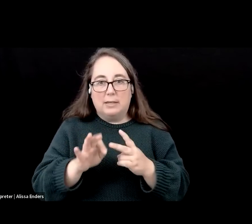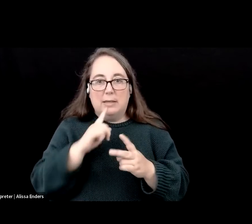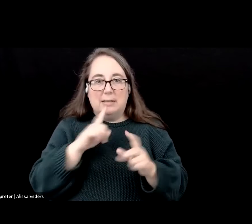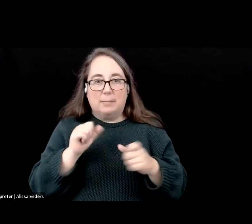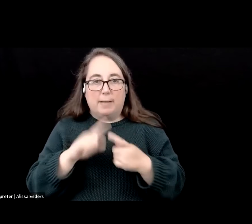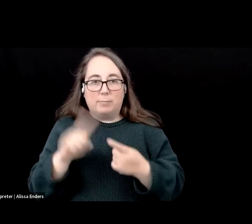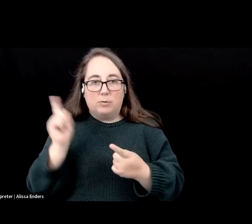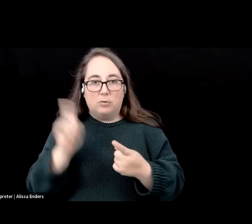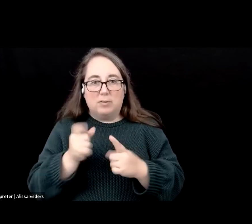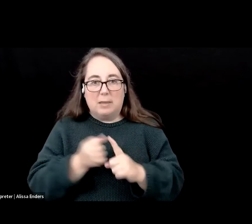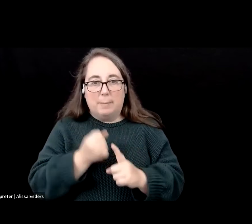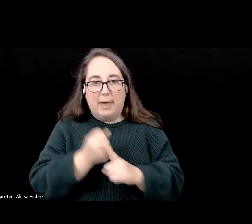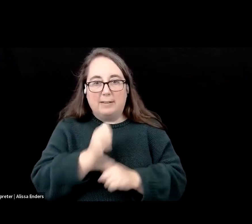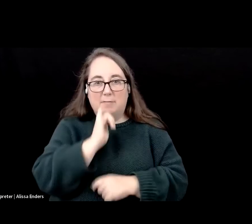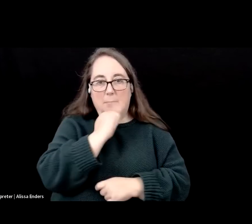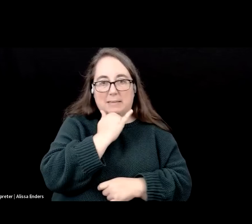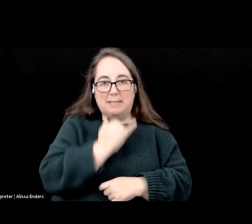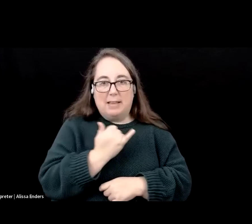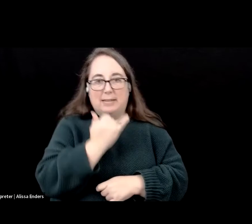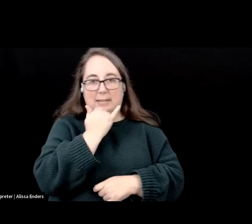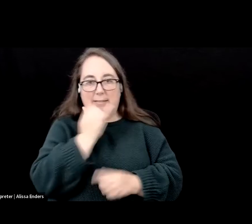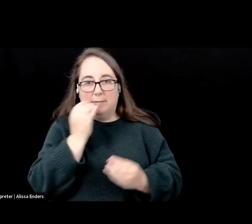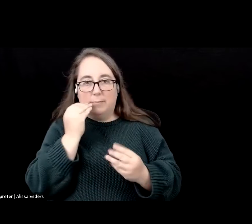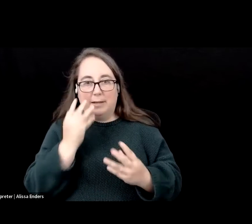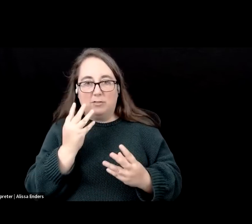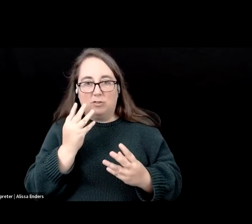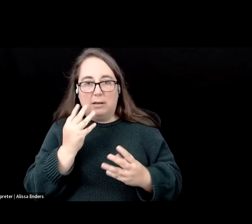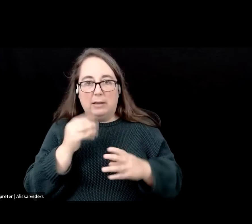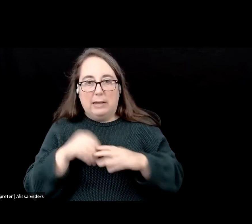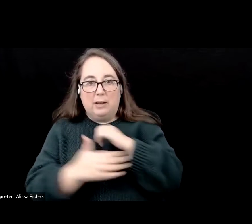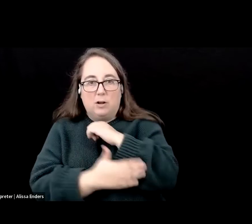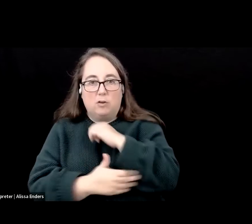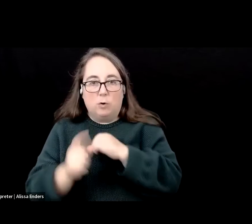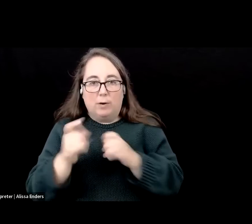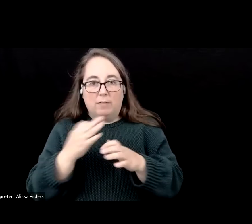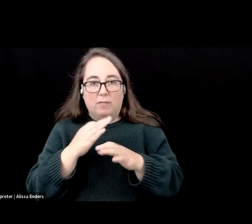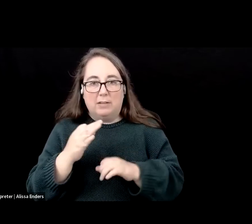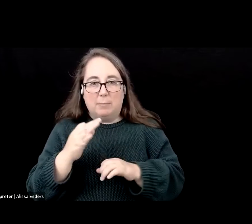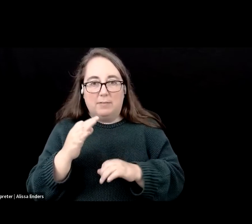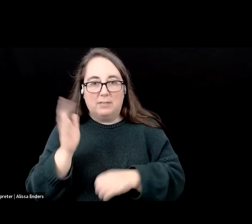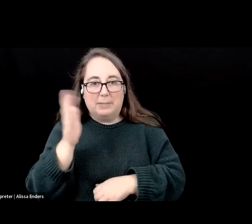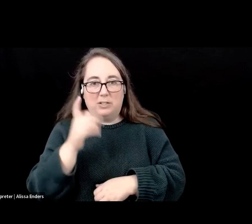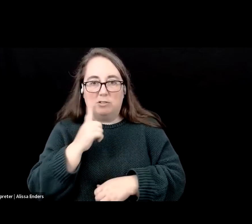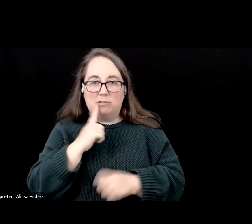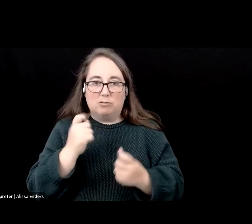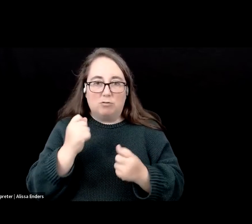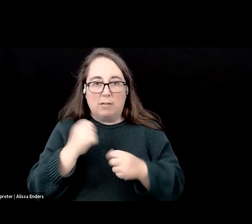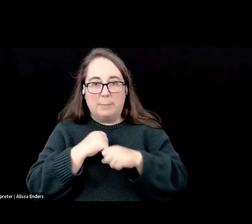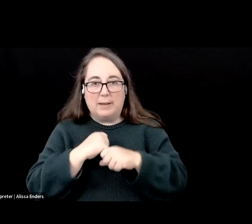country where freedom of speech is strongly protected? If so, what are some ways to reduce the impact?